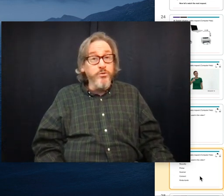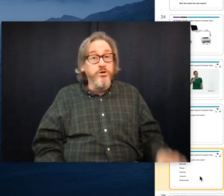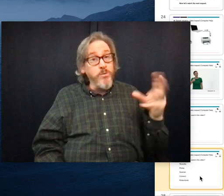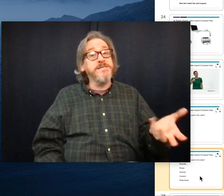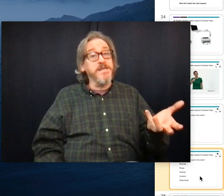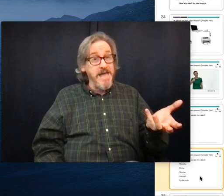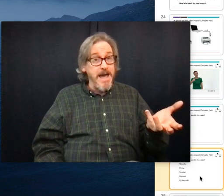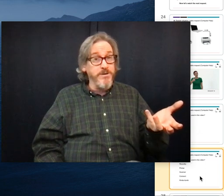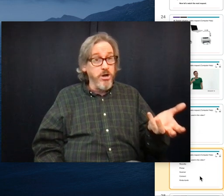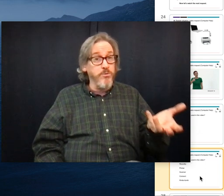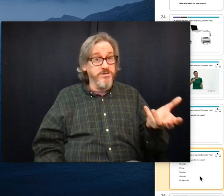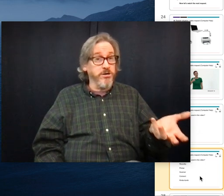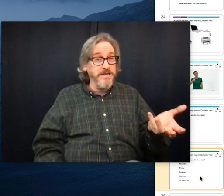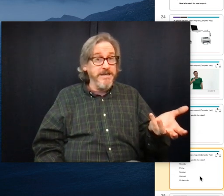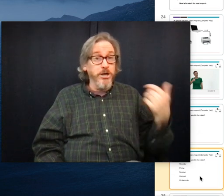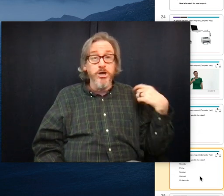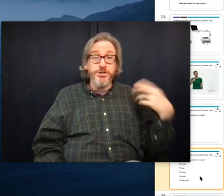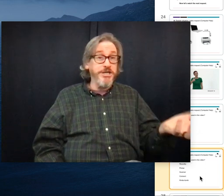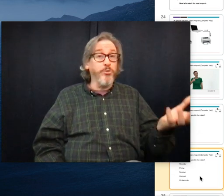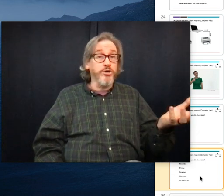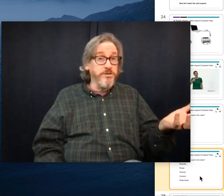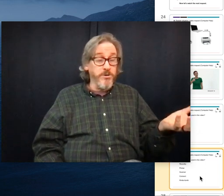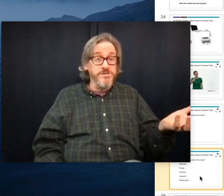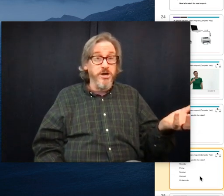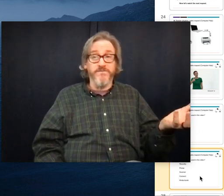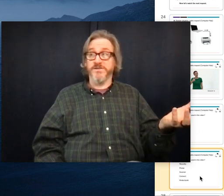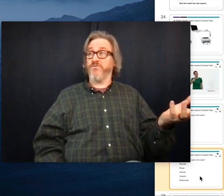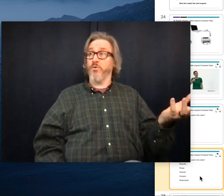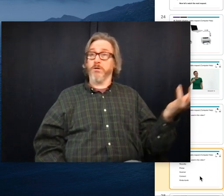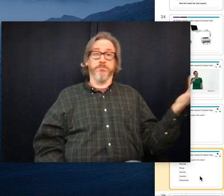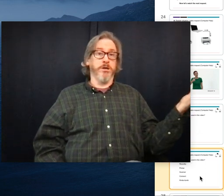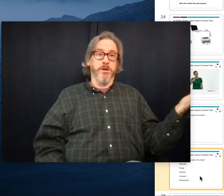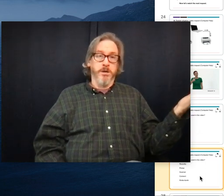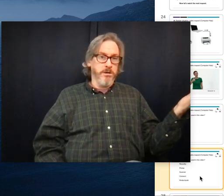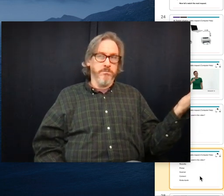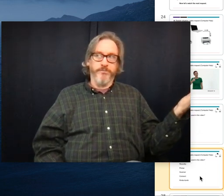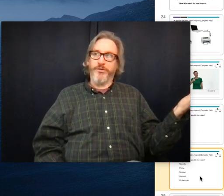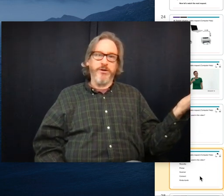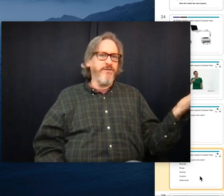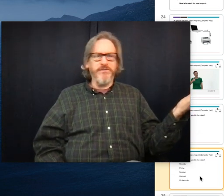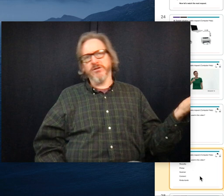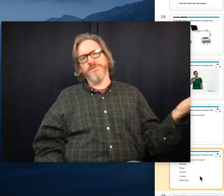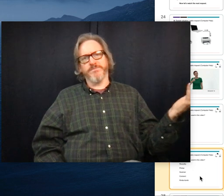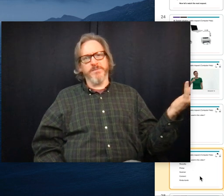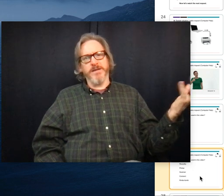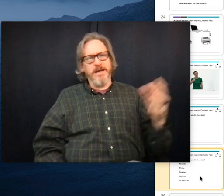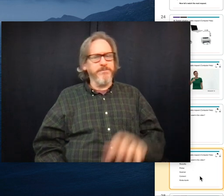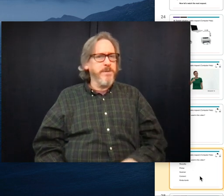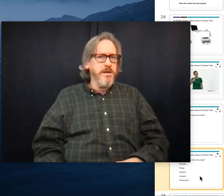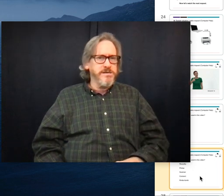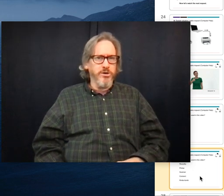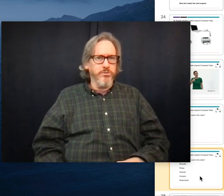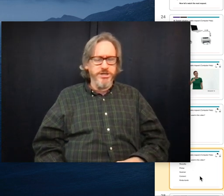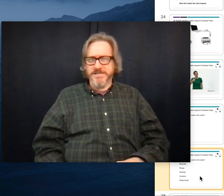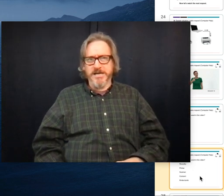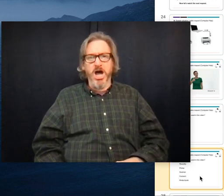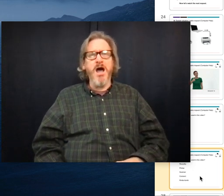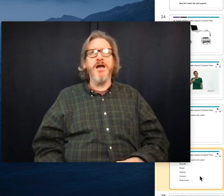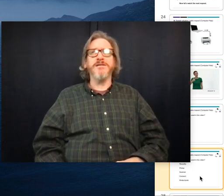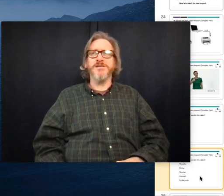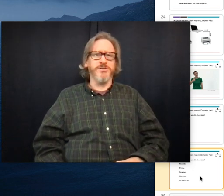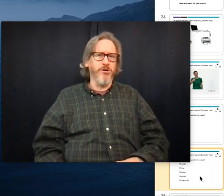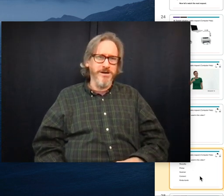If you go into the lab and talk with Darlene, she worked at the post office for 35 years, something like that. So she's